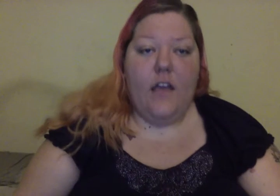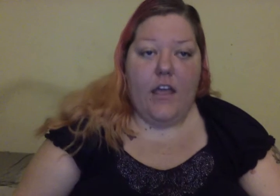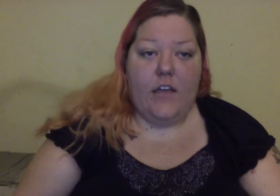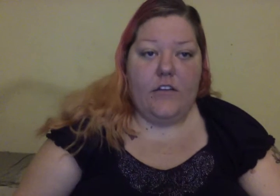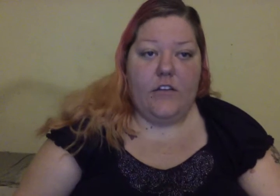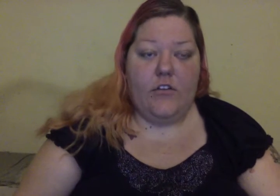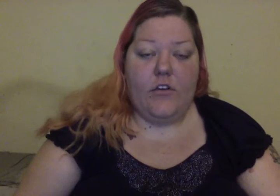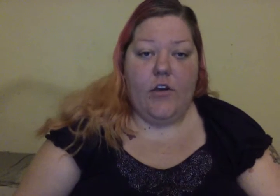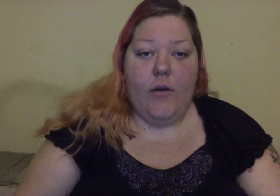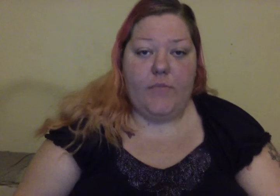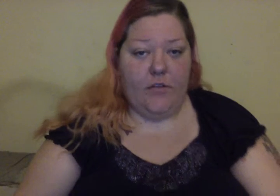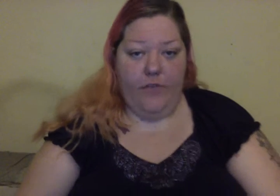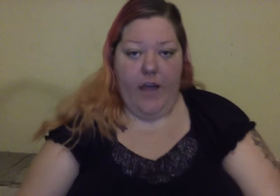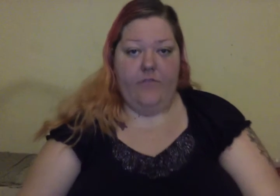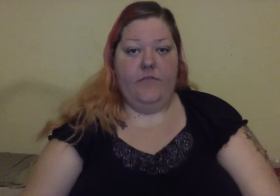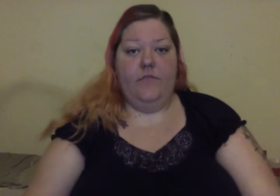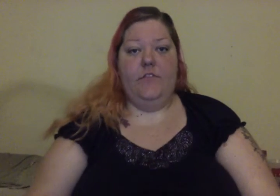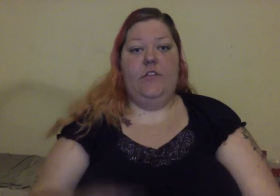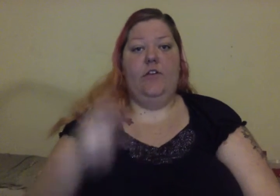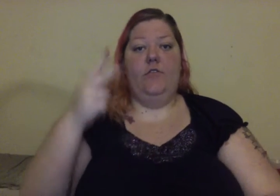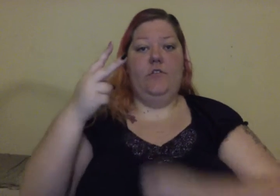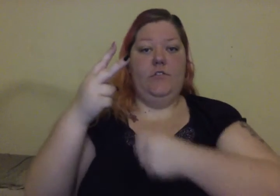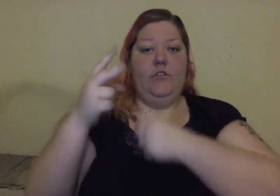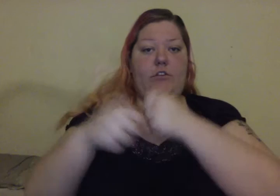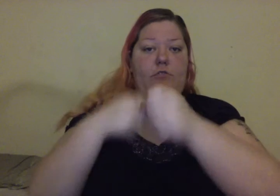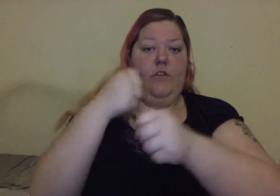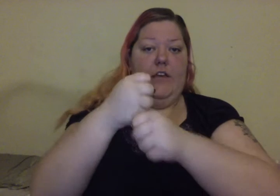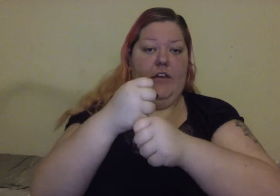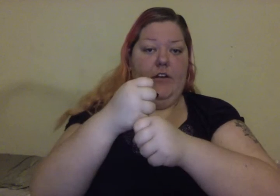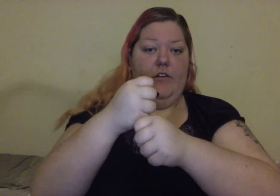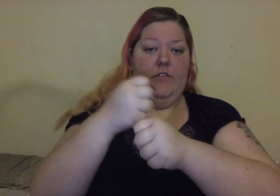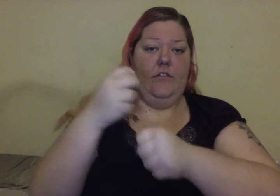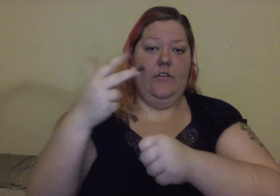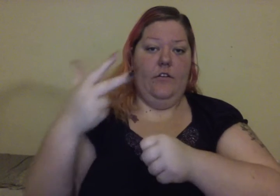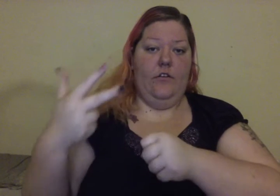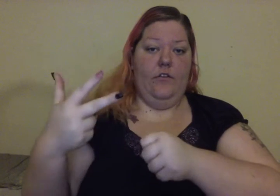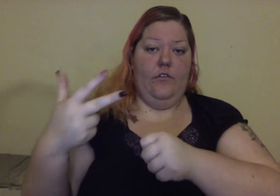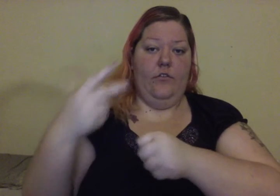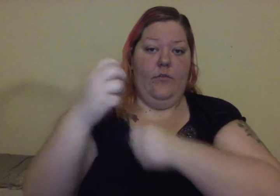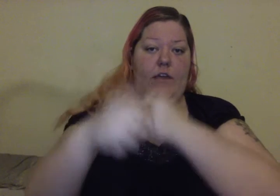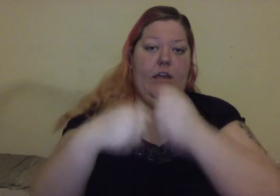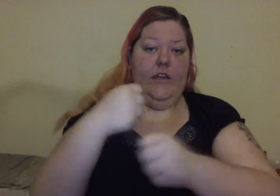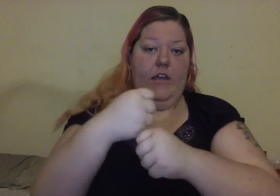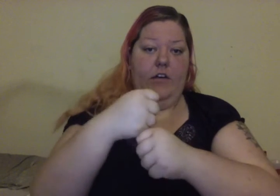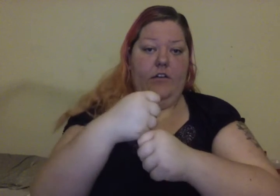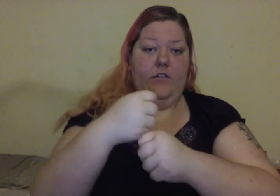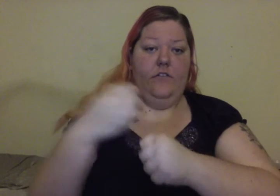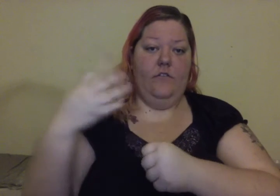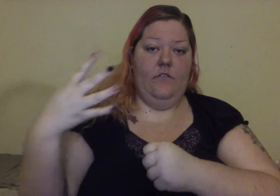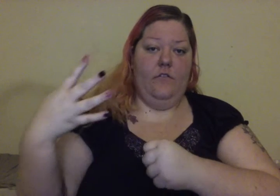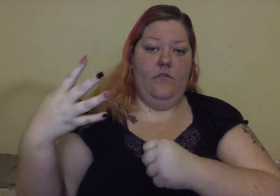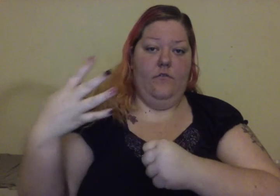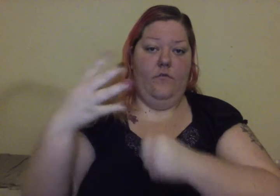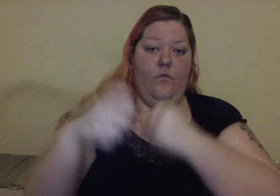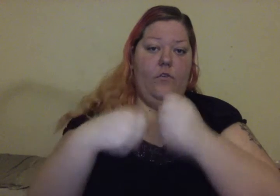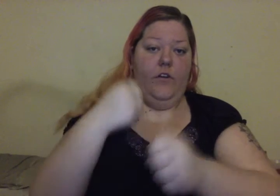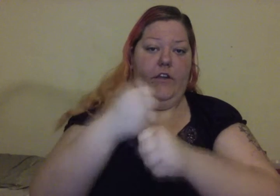And you can go up till 5. So 2 year, 3 year, 4